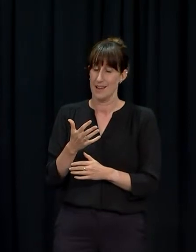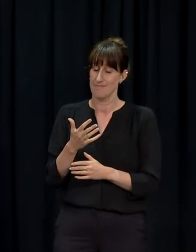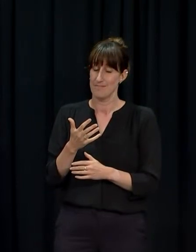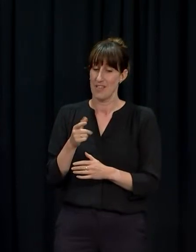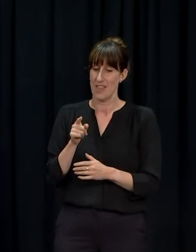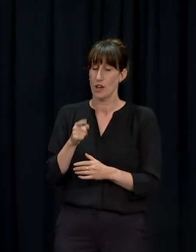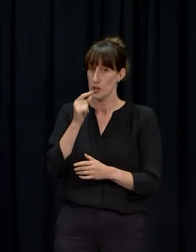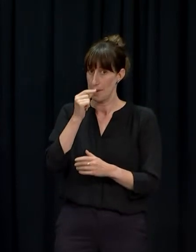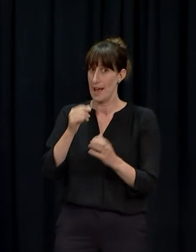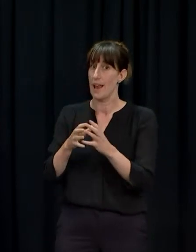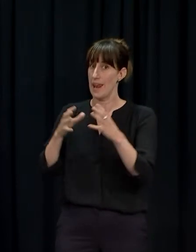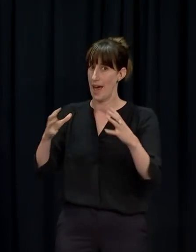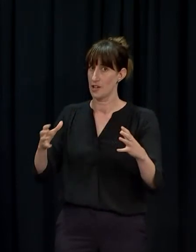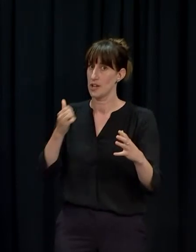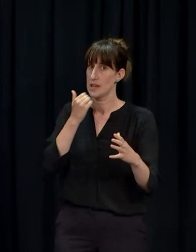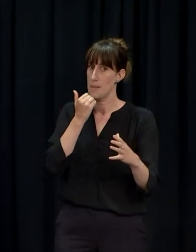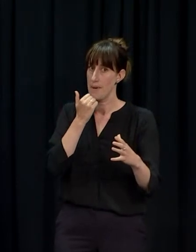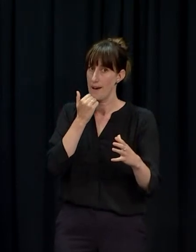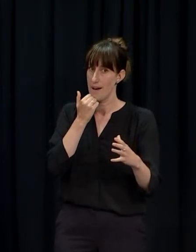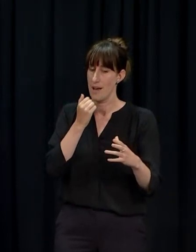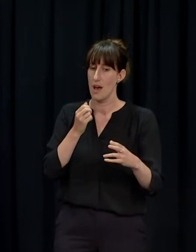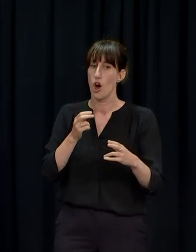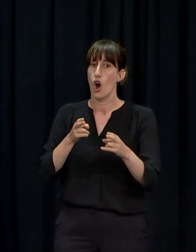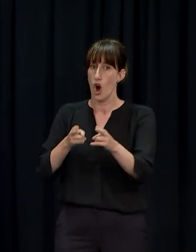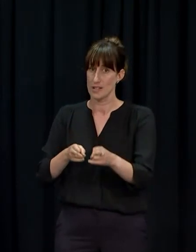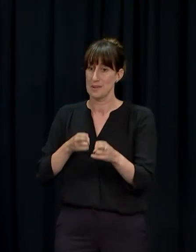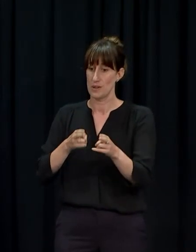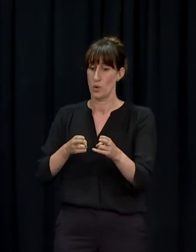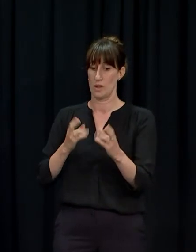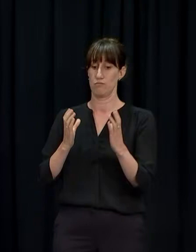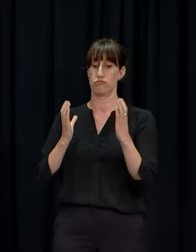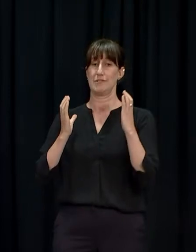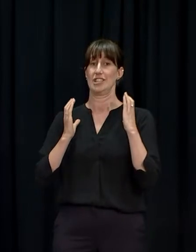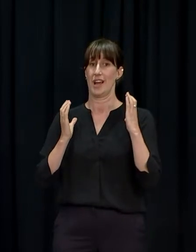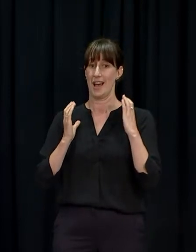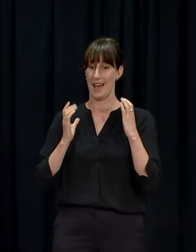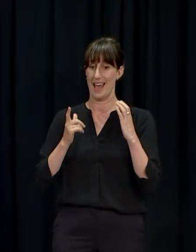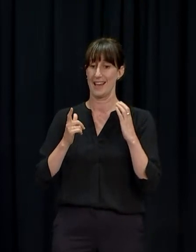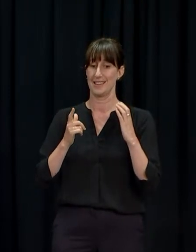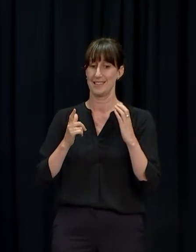that resource. So the pressure on the healthcare resource and the community